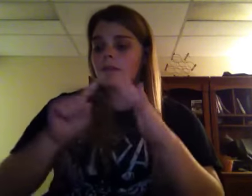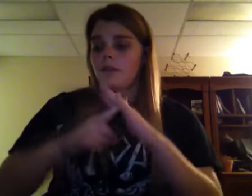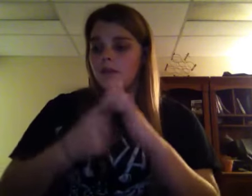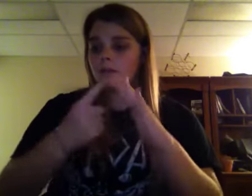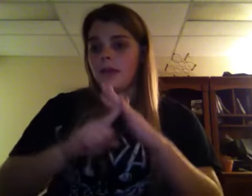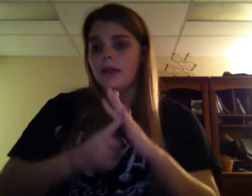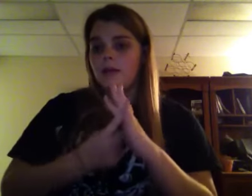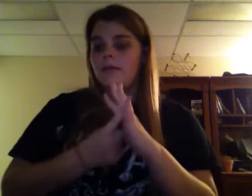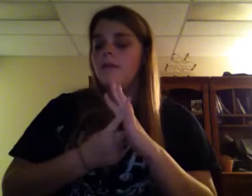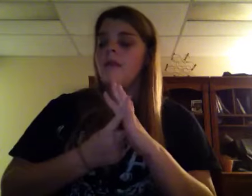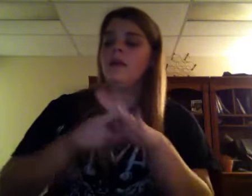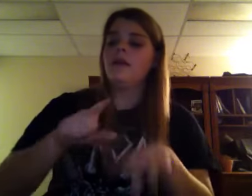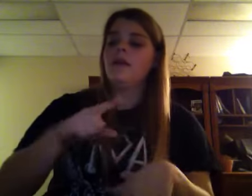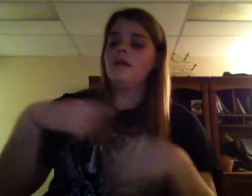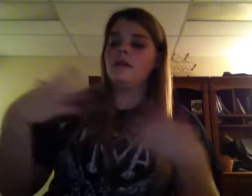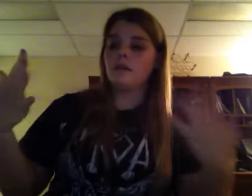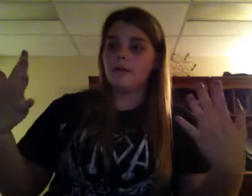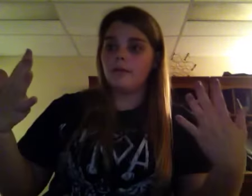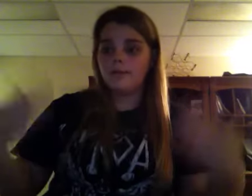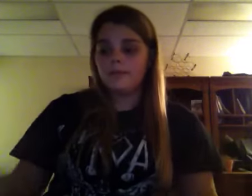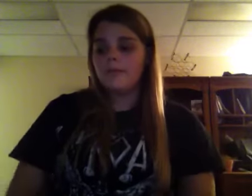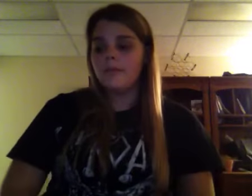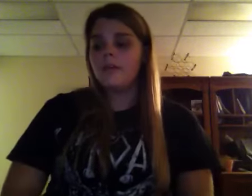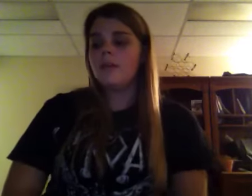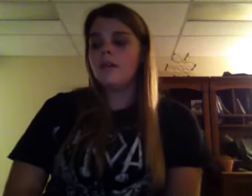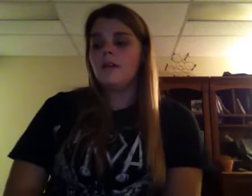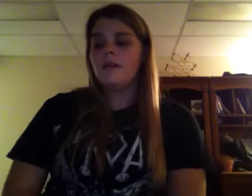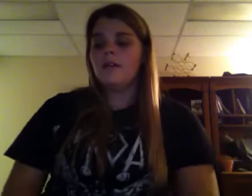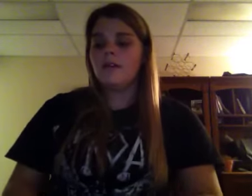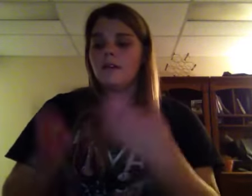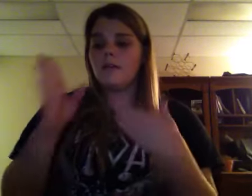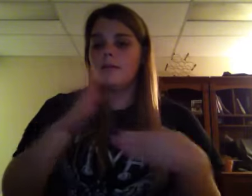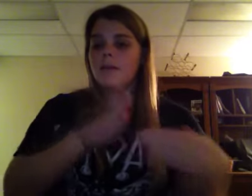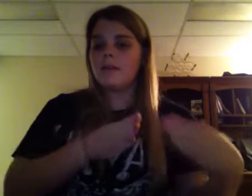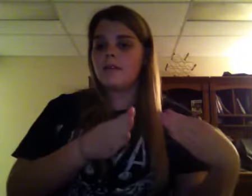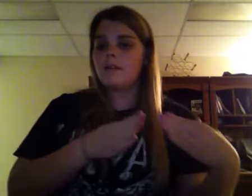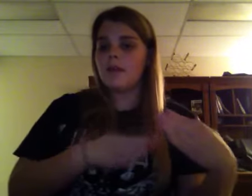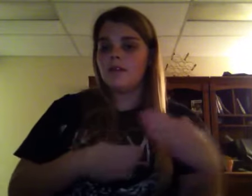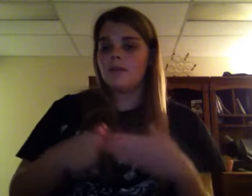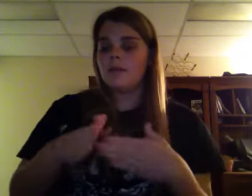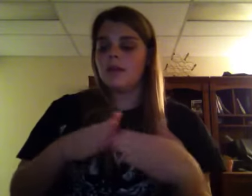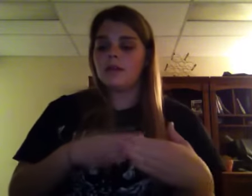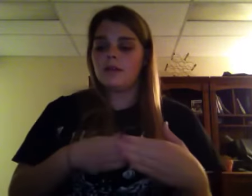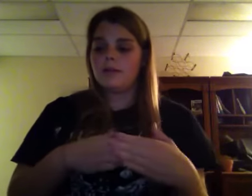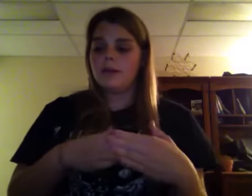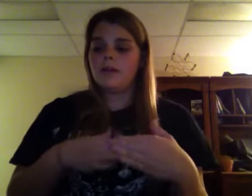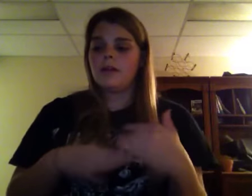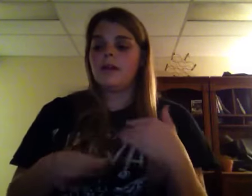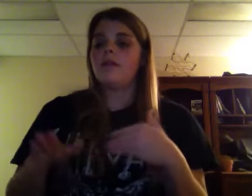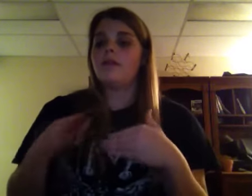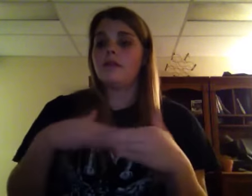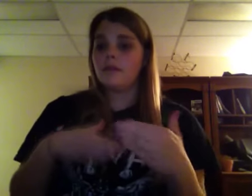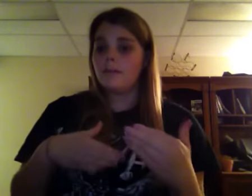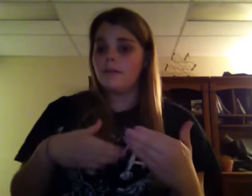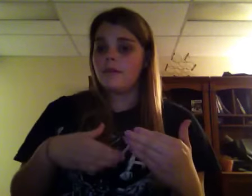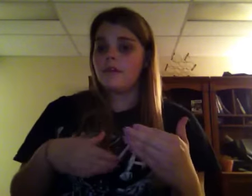start begin. So you can mix and match them a little bit, and they're synonyms for each other,